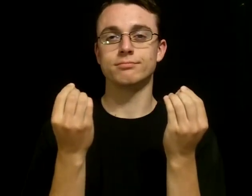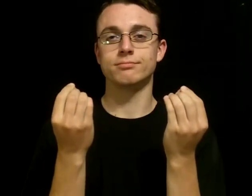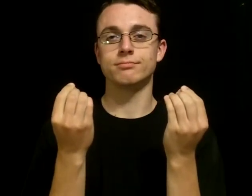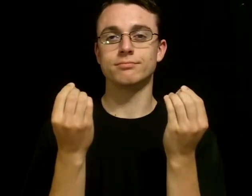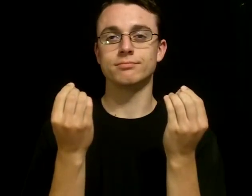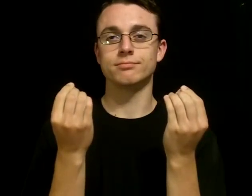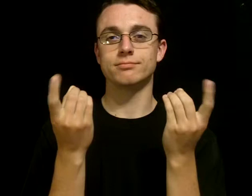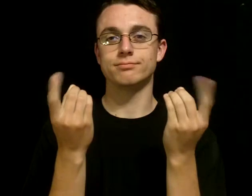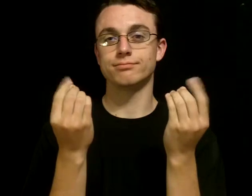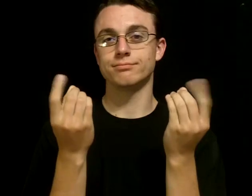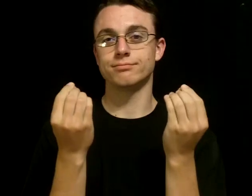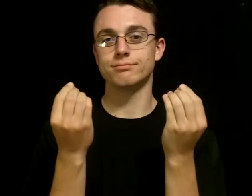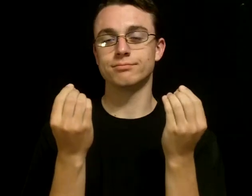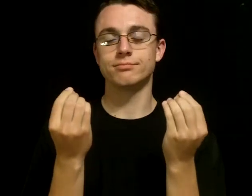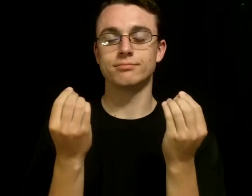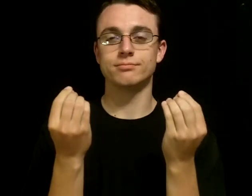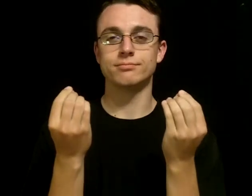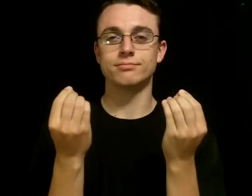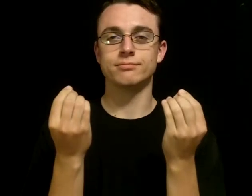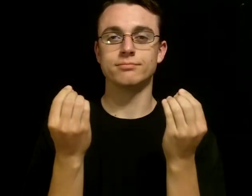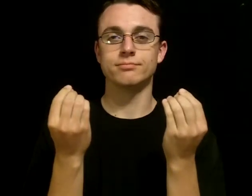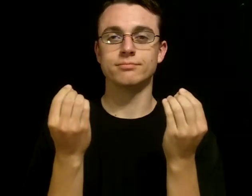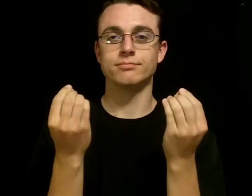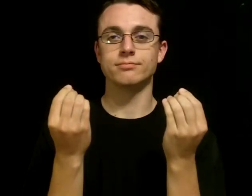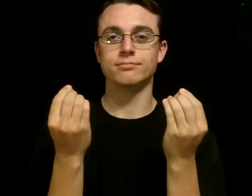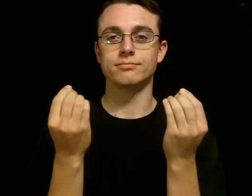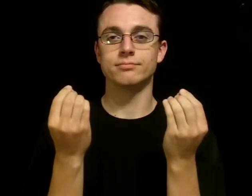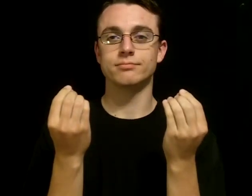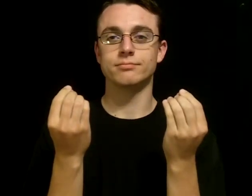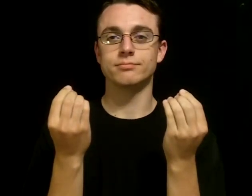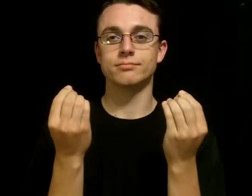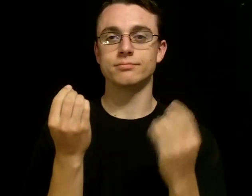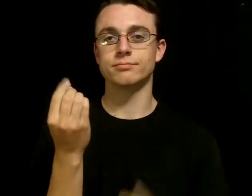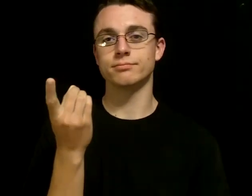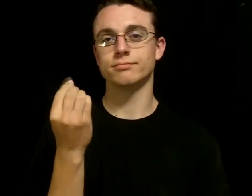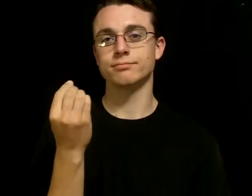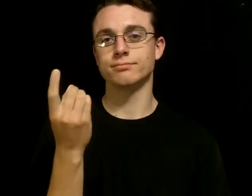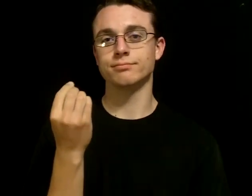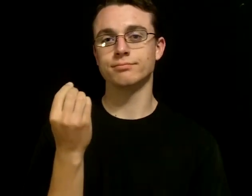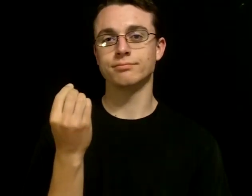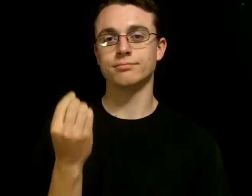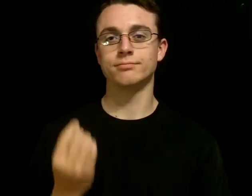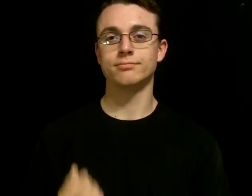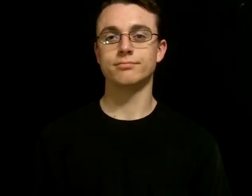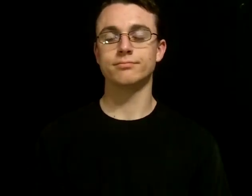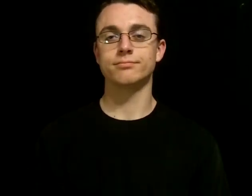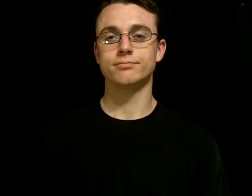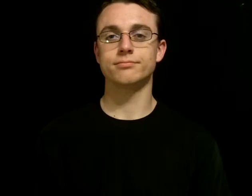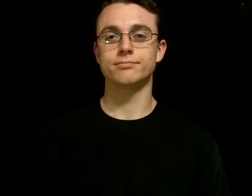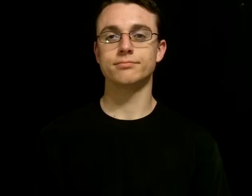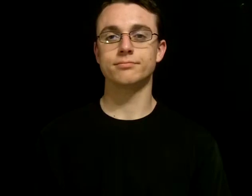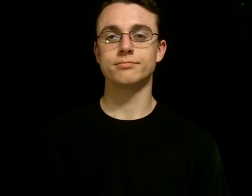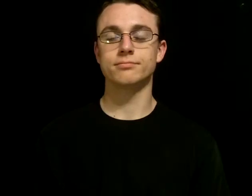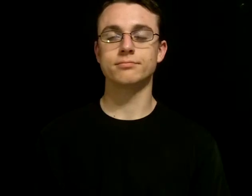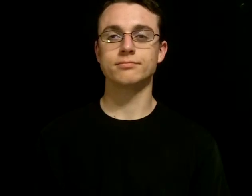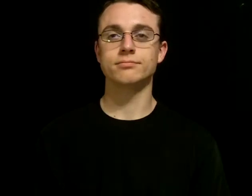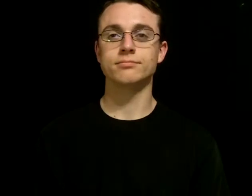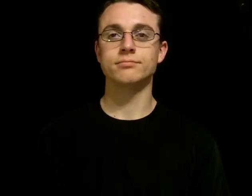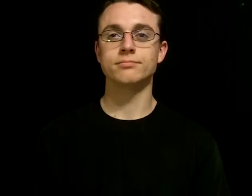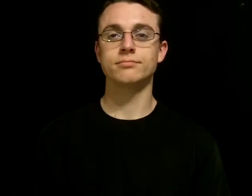you doing? And you're signing it a couple of times. You'll see it two-handed or one-handed. So this is do-do, and it's what are you doing?